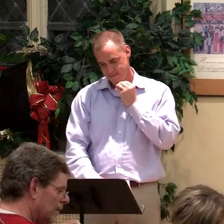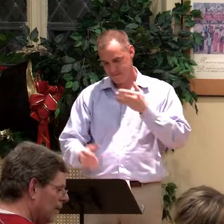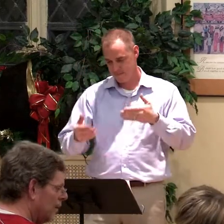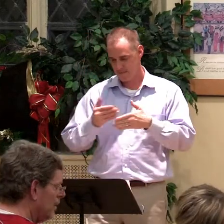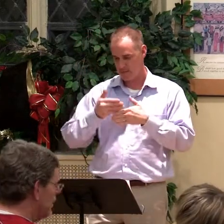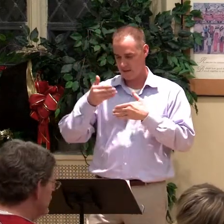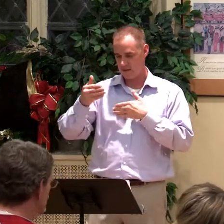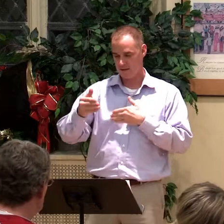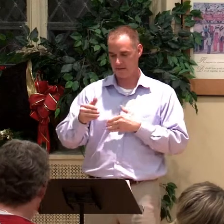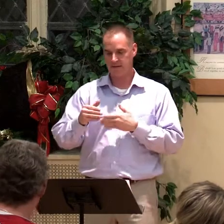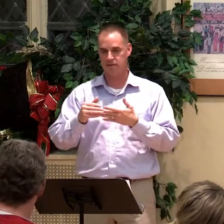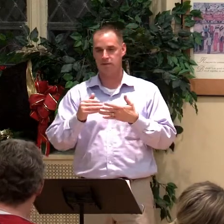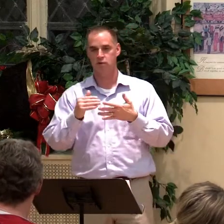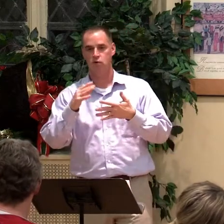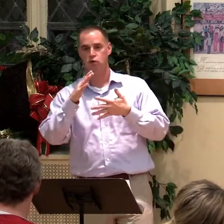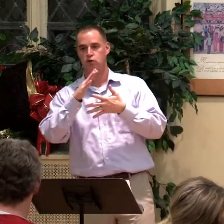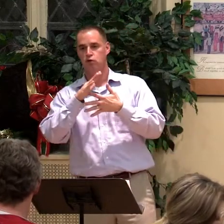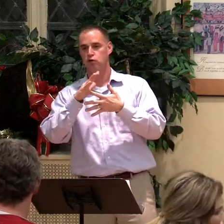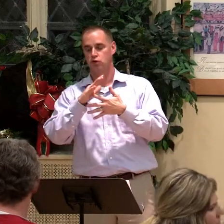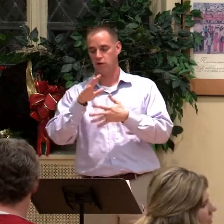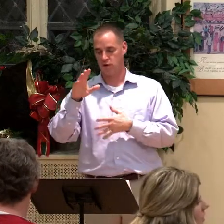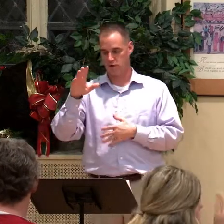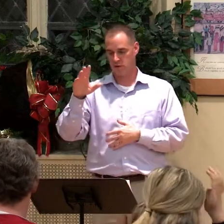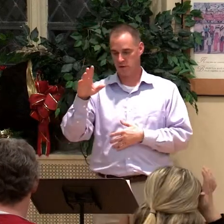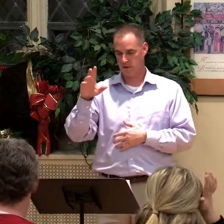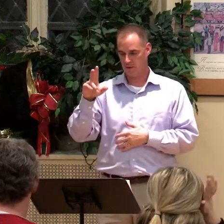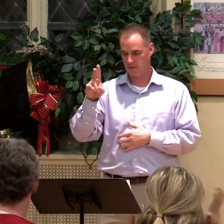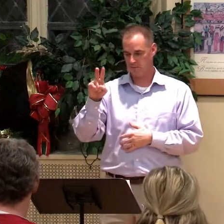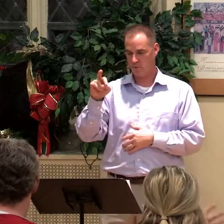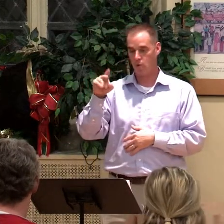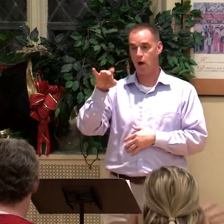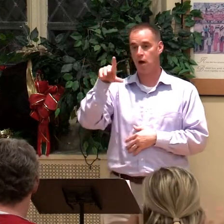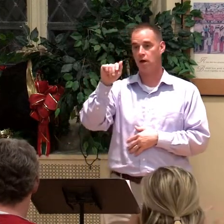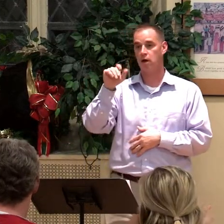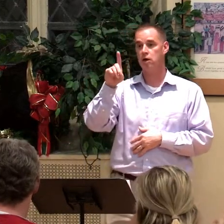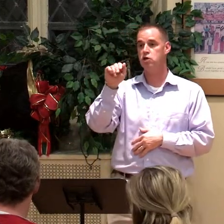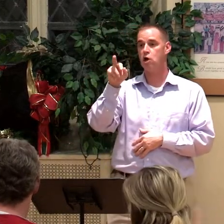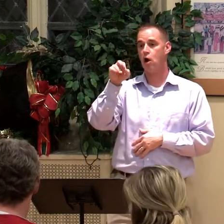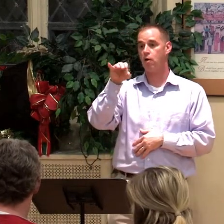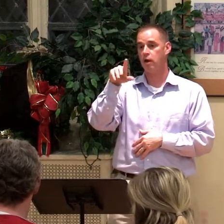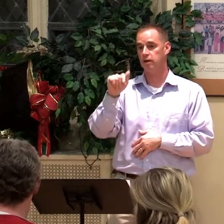Next, we're going to have junior Veronica Daria. And